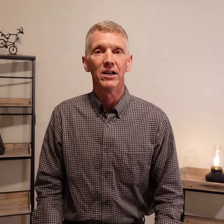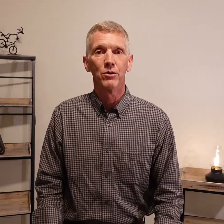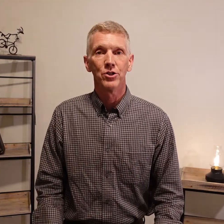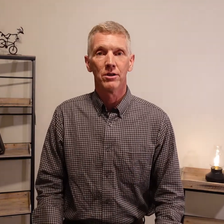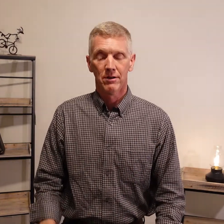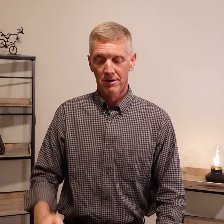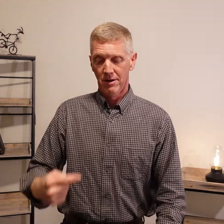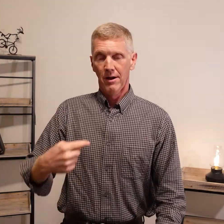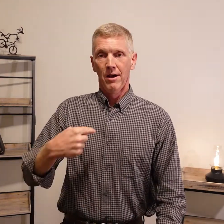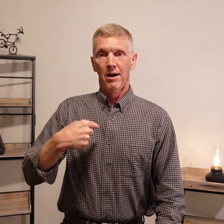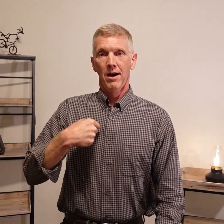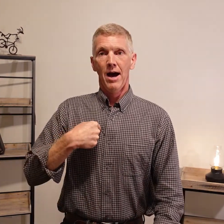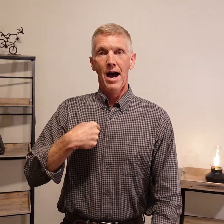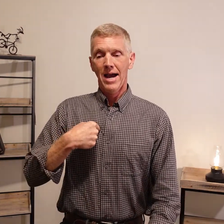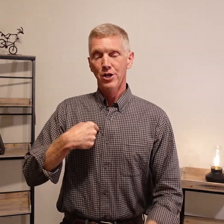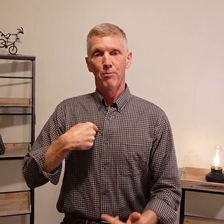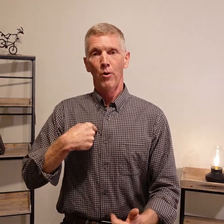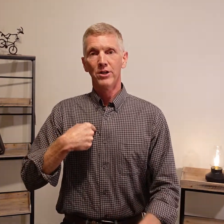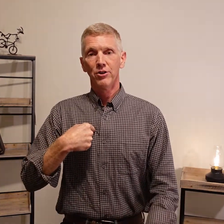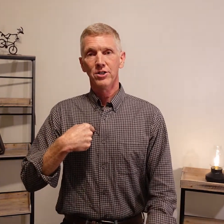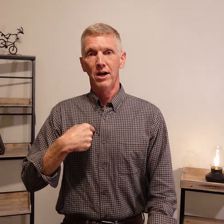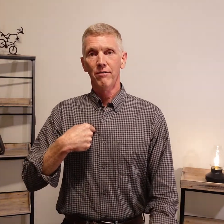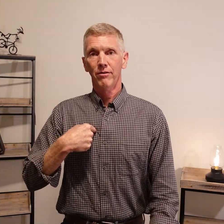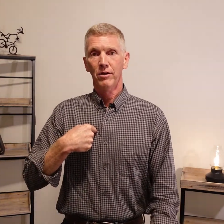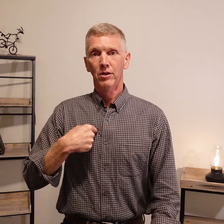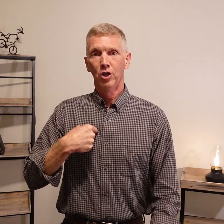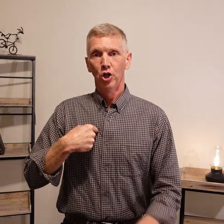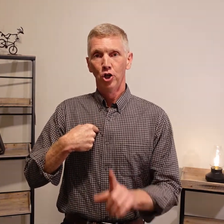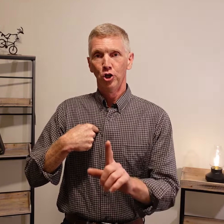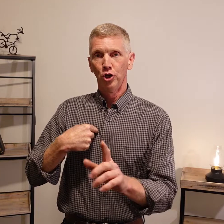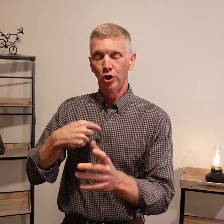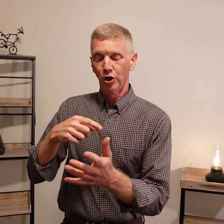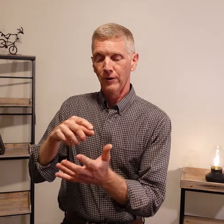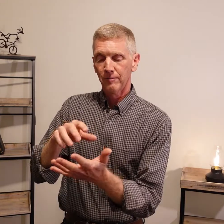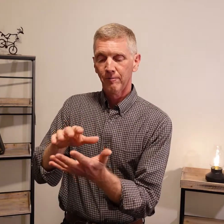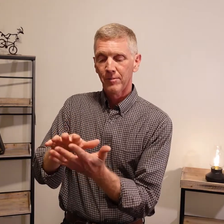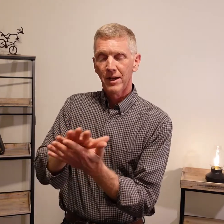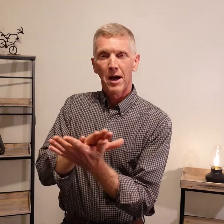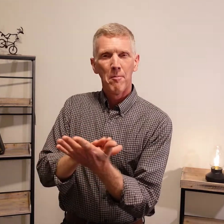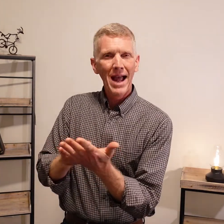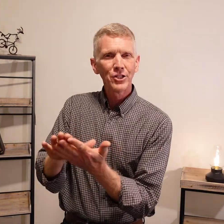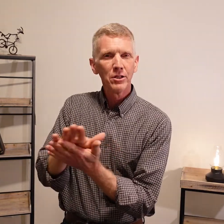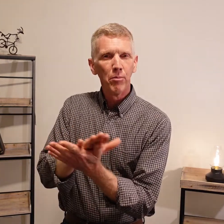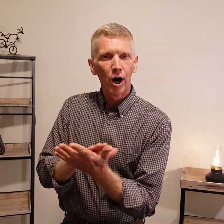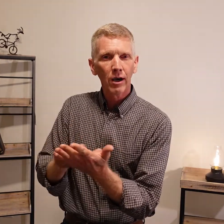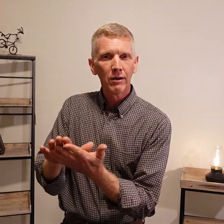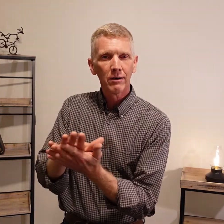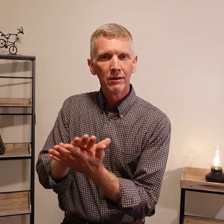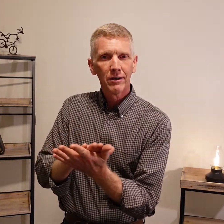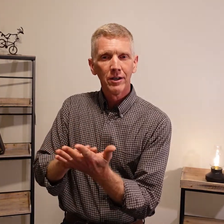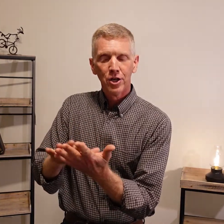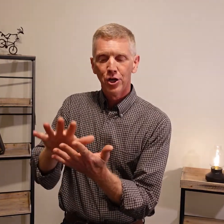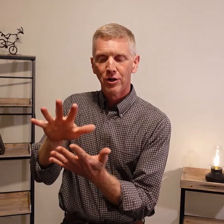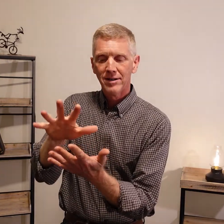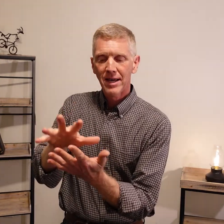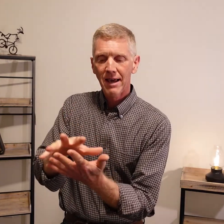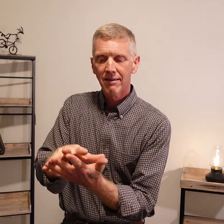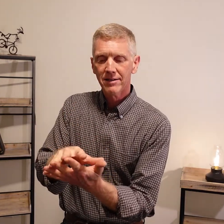language. You're pointing to yourself. Learn. Imagine a book. You're going to take the